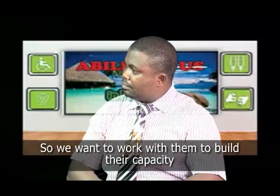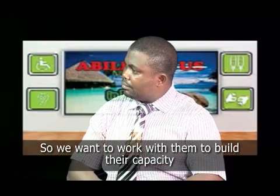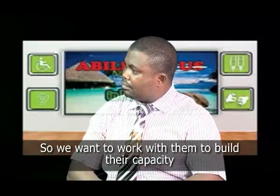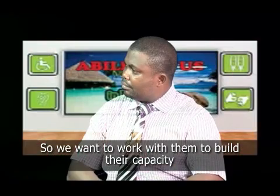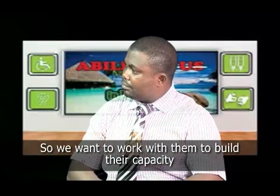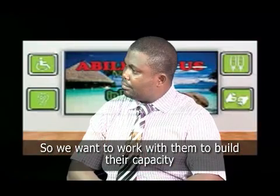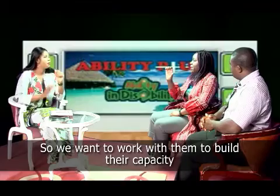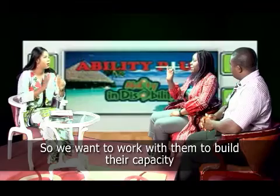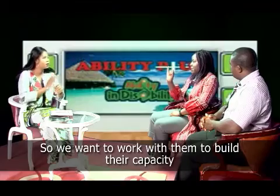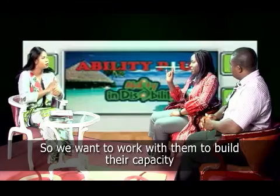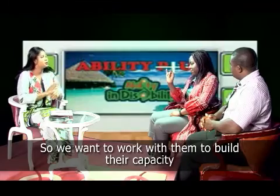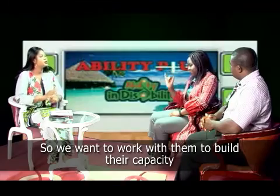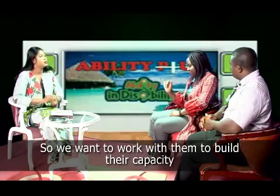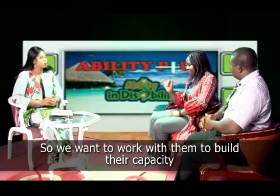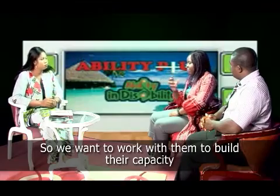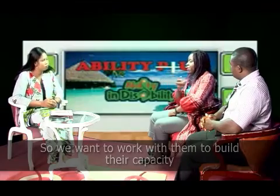their capacity